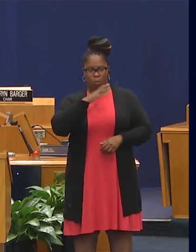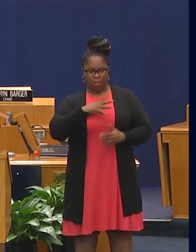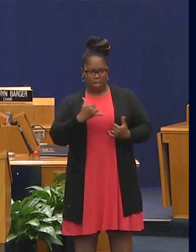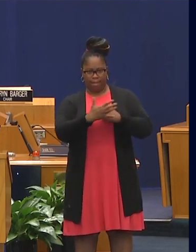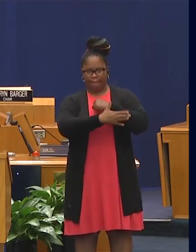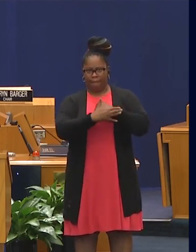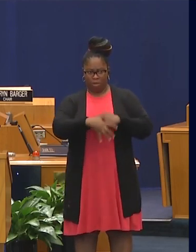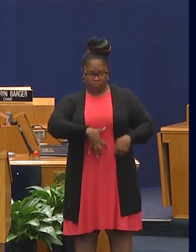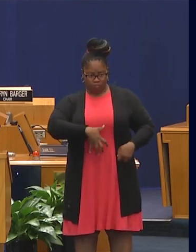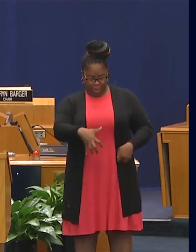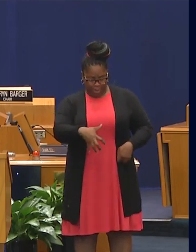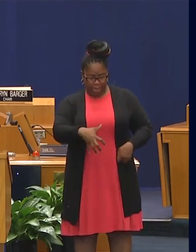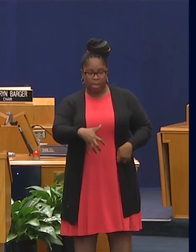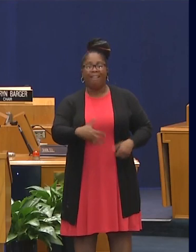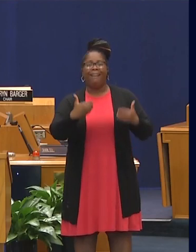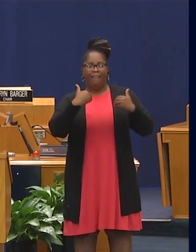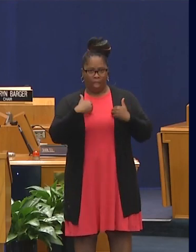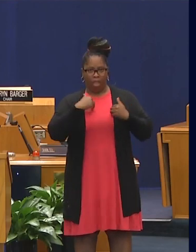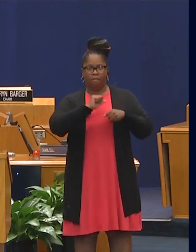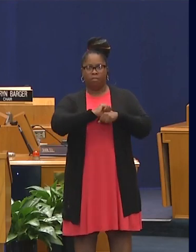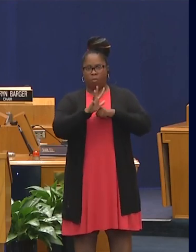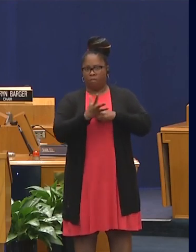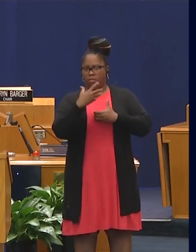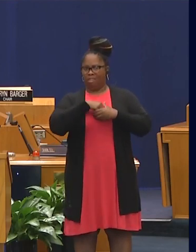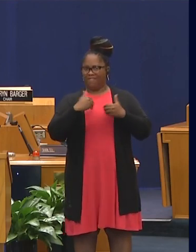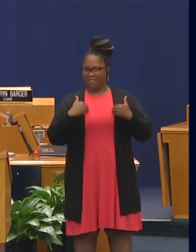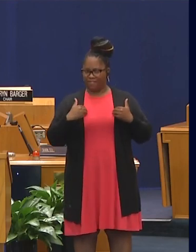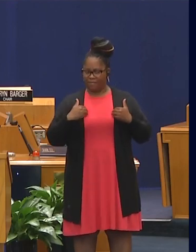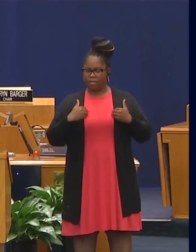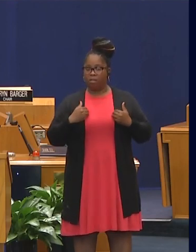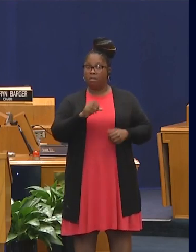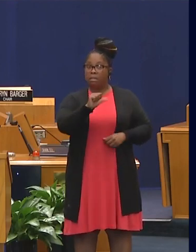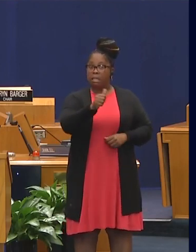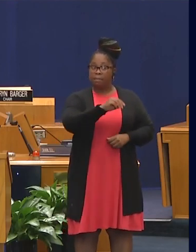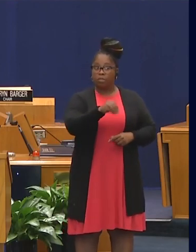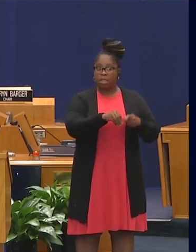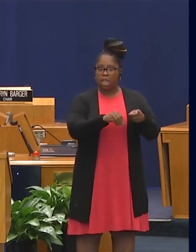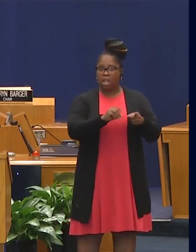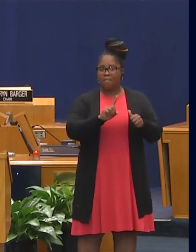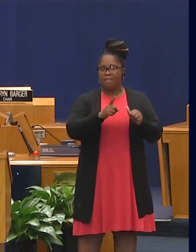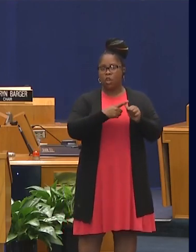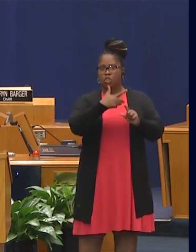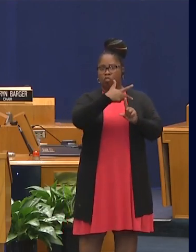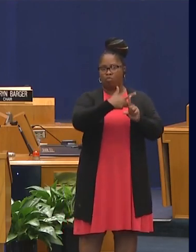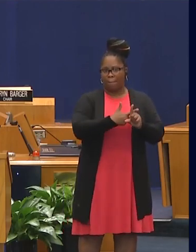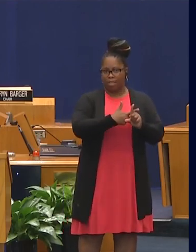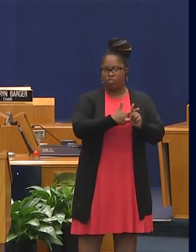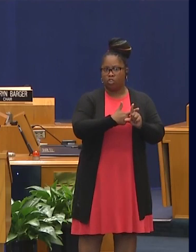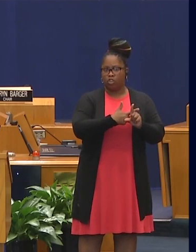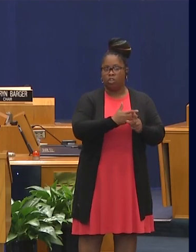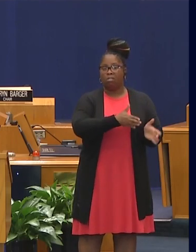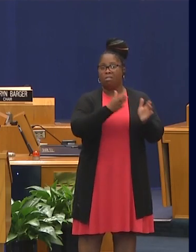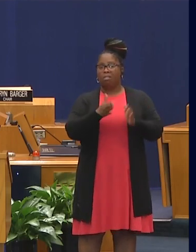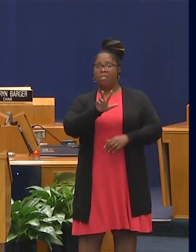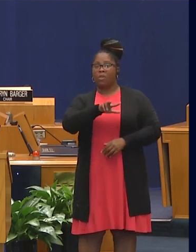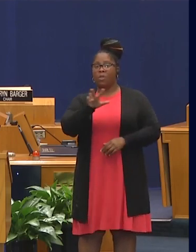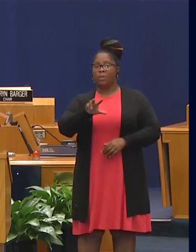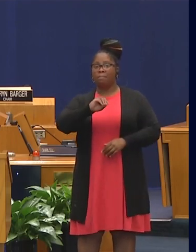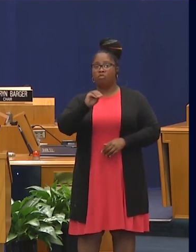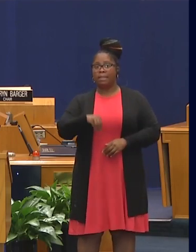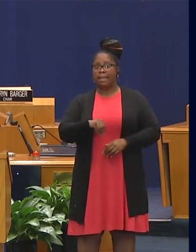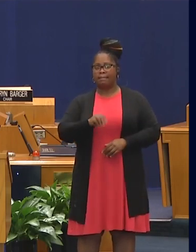tested positive for COVID-19. 10% of these women are in their first trimester of pregnancy, 33% are